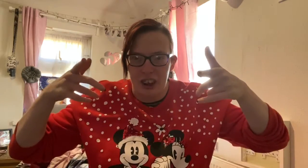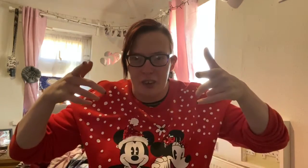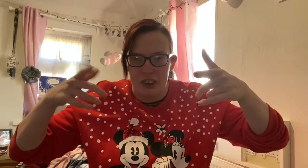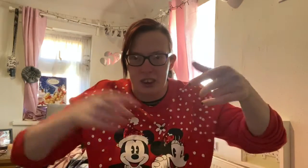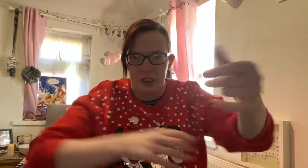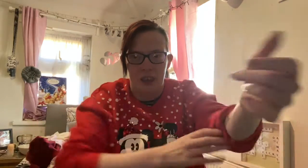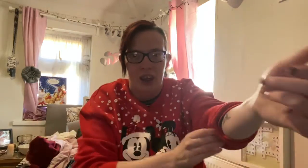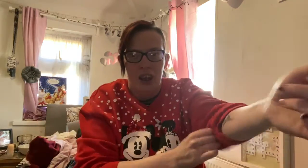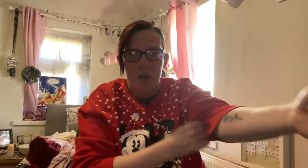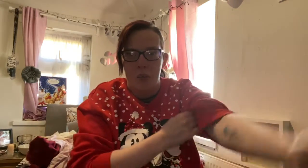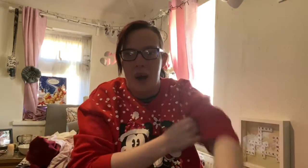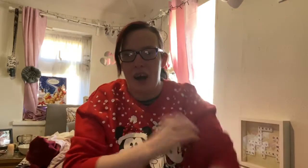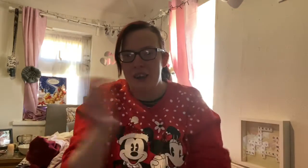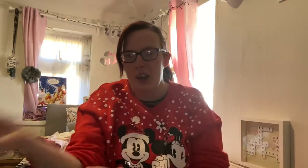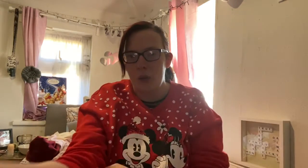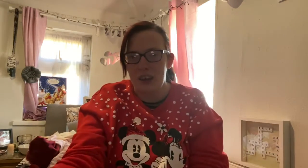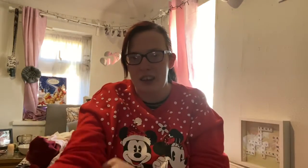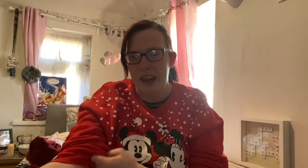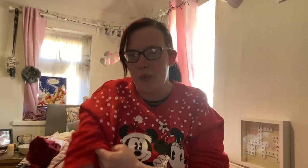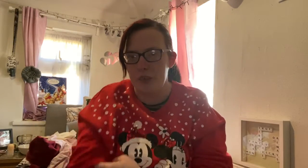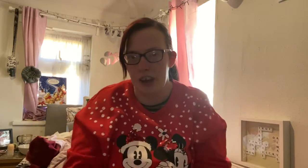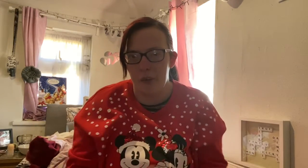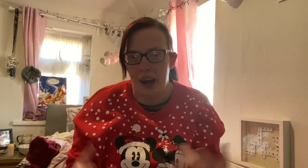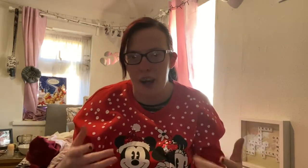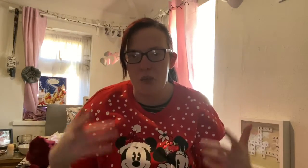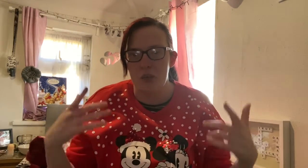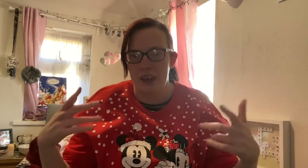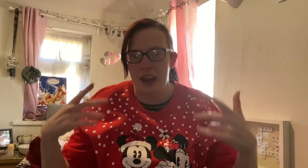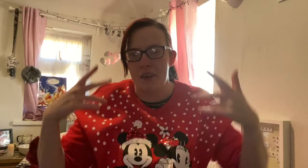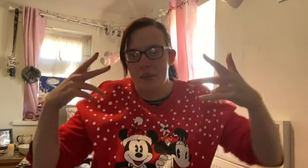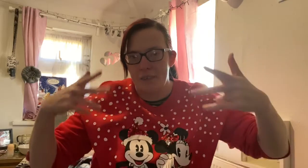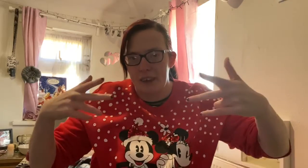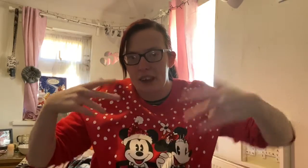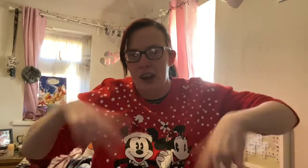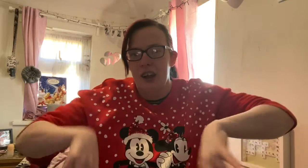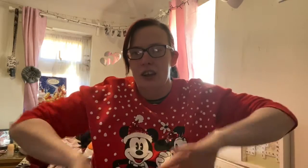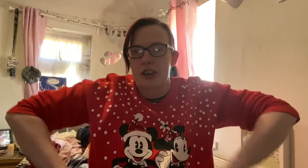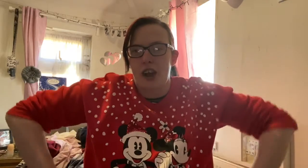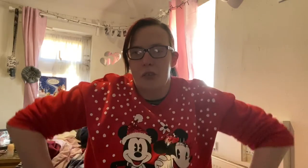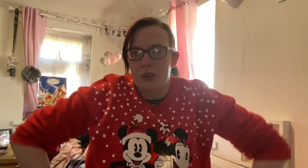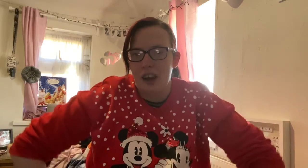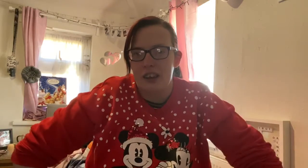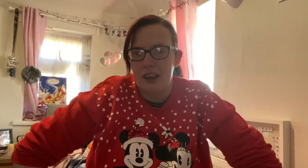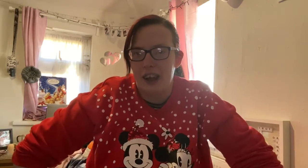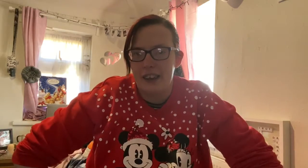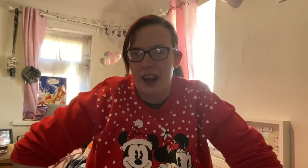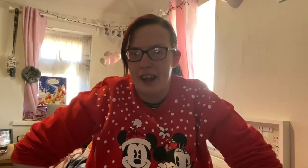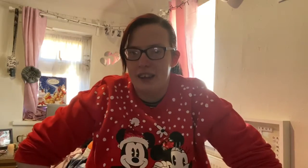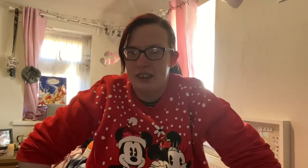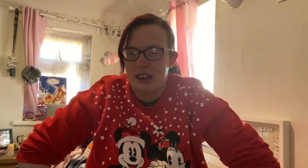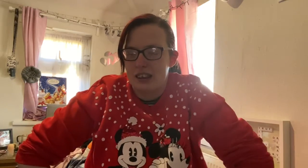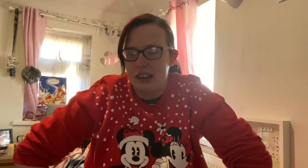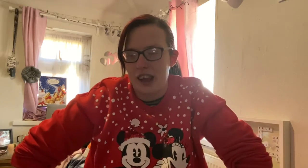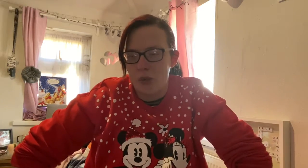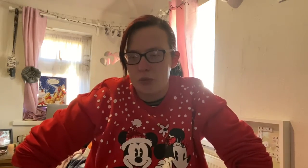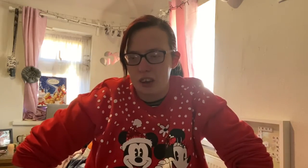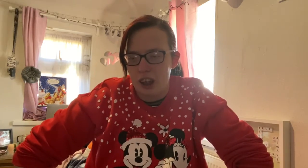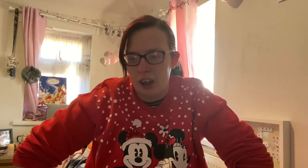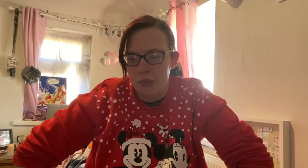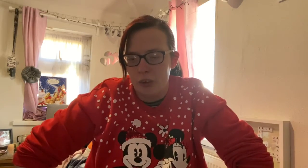the drill. But I still wanted to get a video out for day 3, so I thought I'd do like a good sit down video for